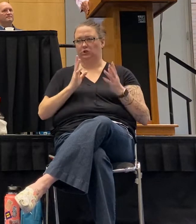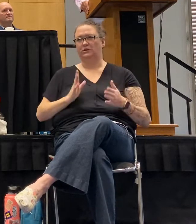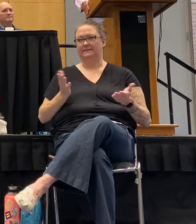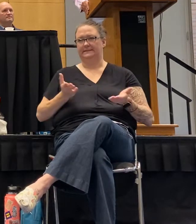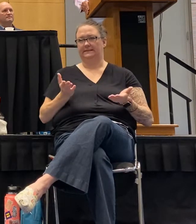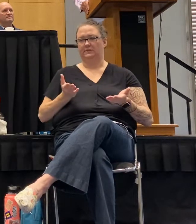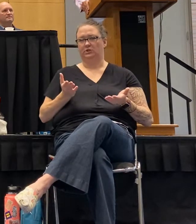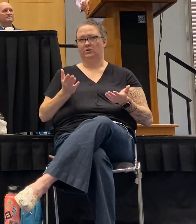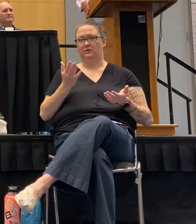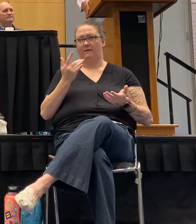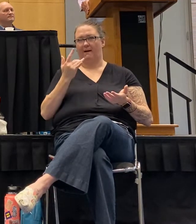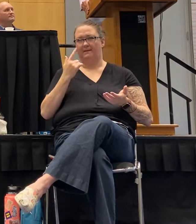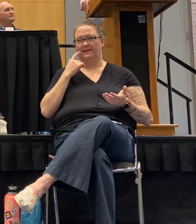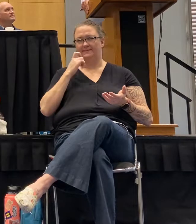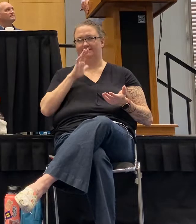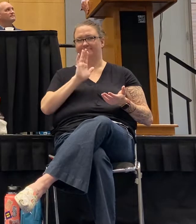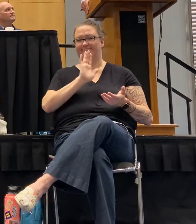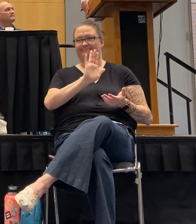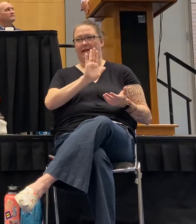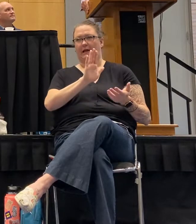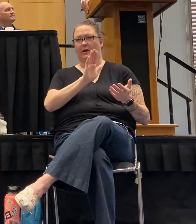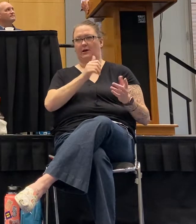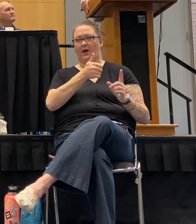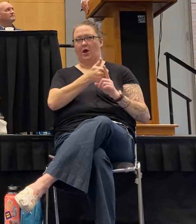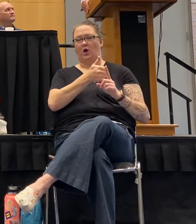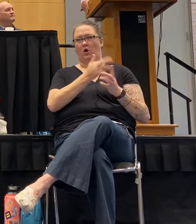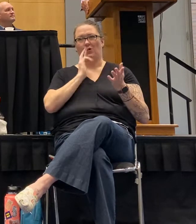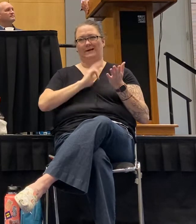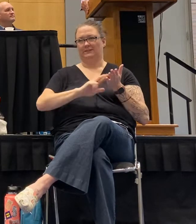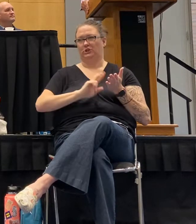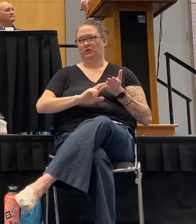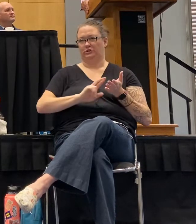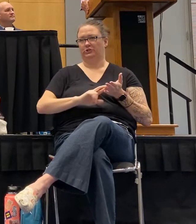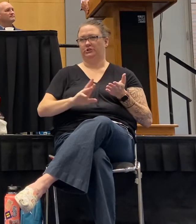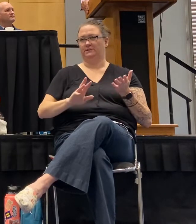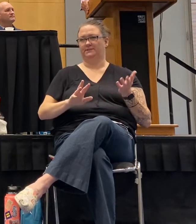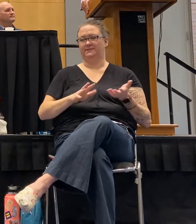to their own researches.